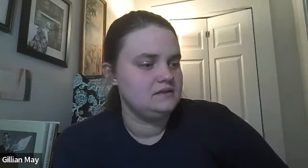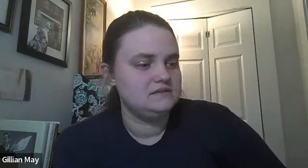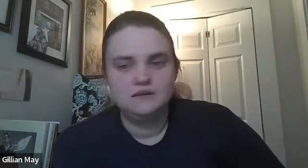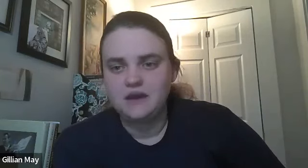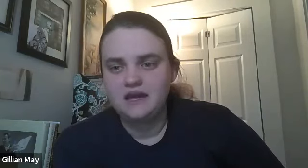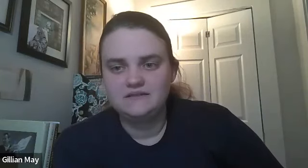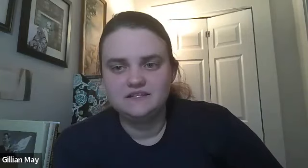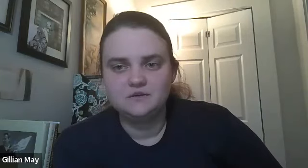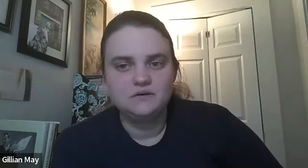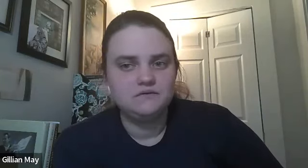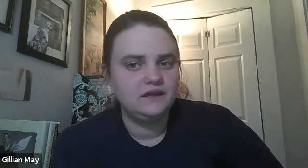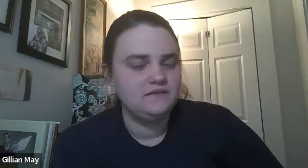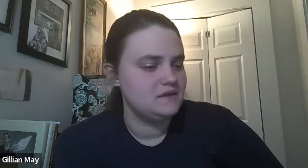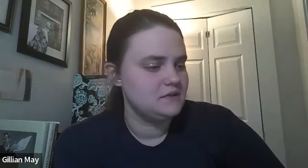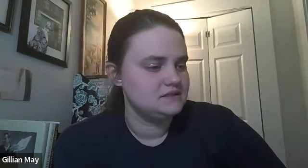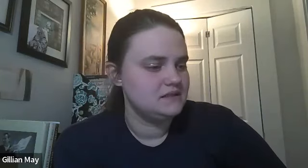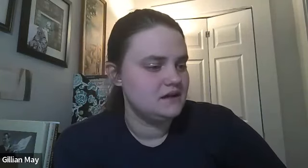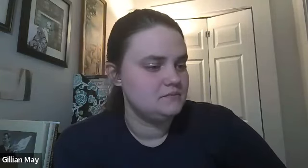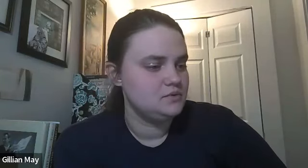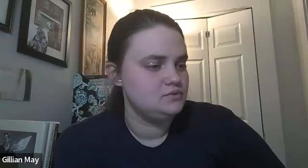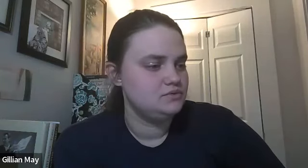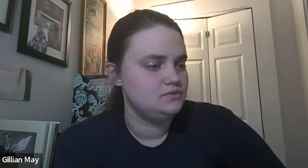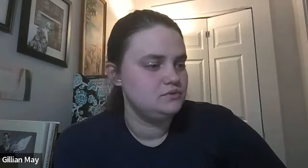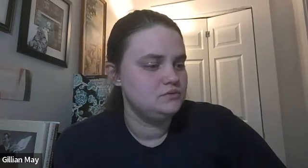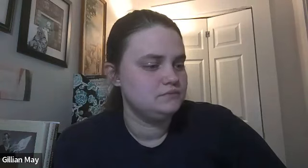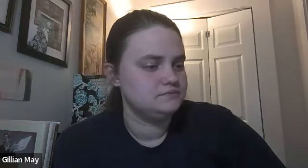Let's see, I'm adding these so I don't forget them next time.